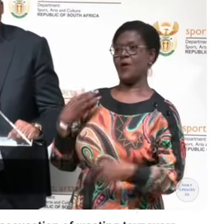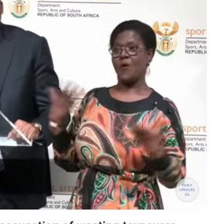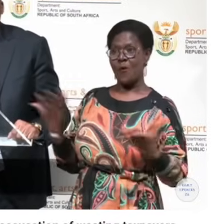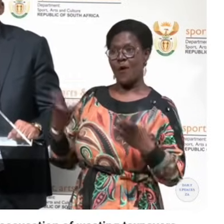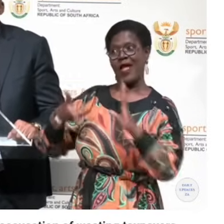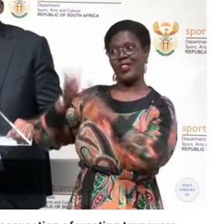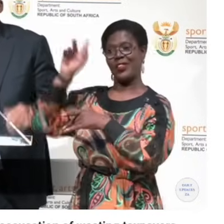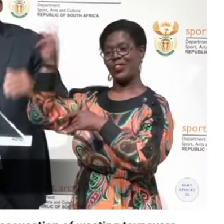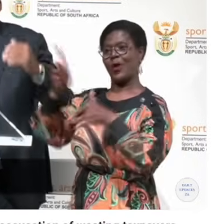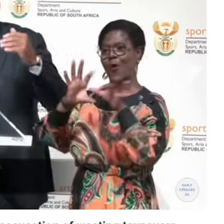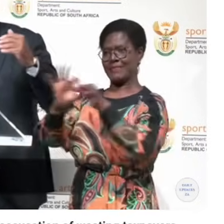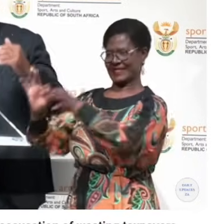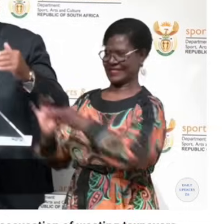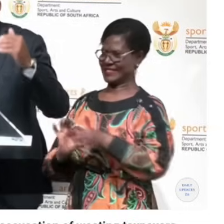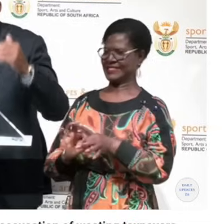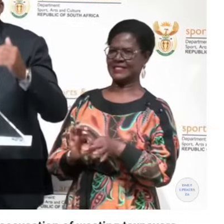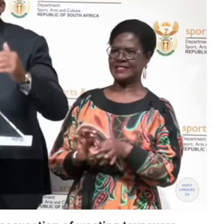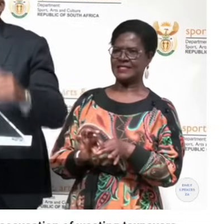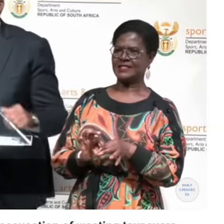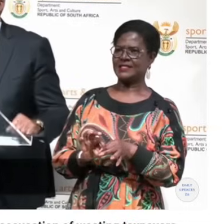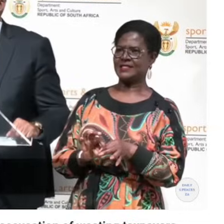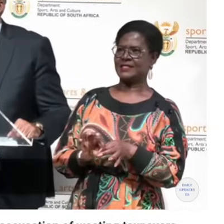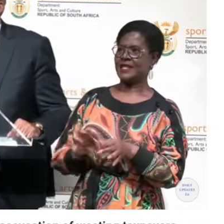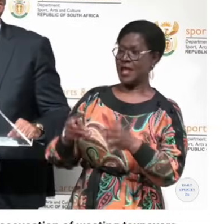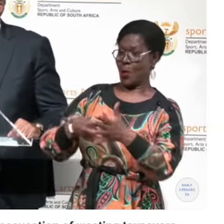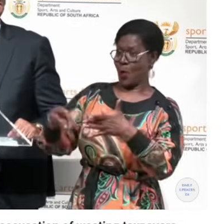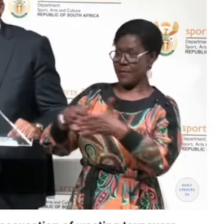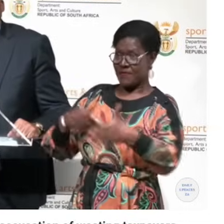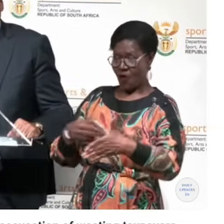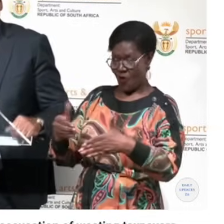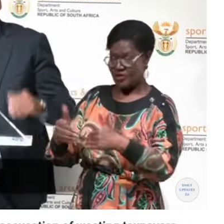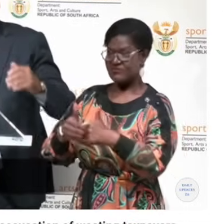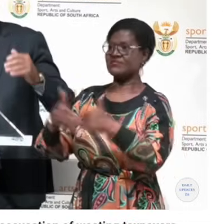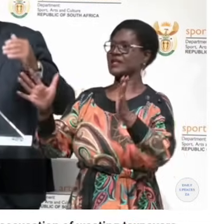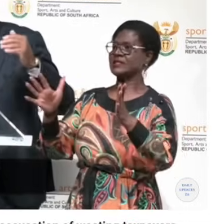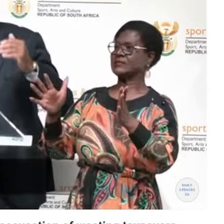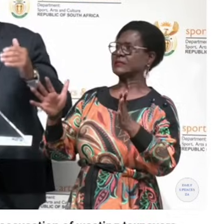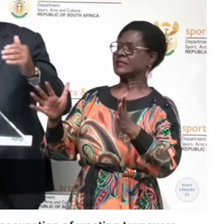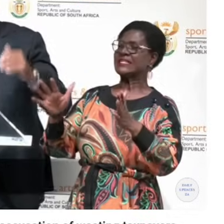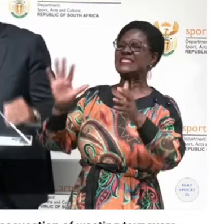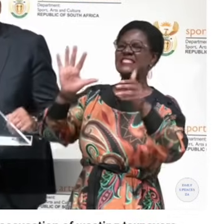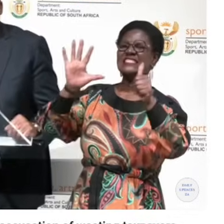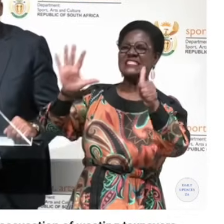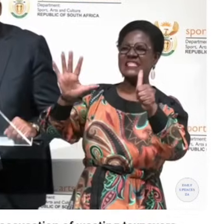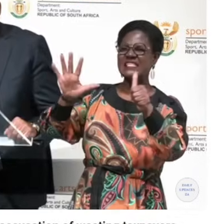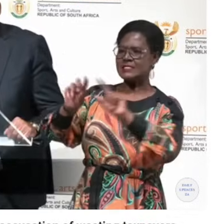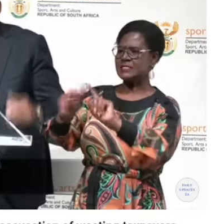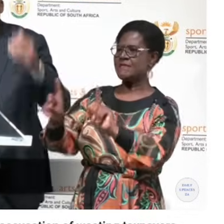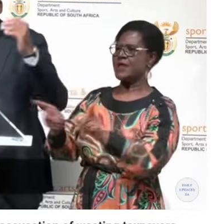Olympics. I came a week before the Olympics start. I attended 6 different